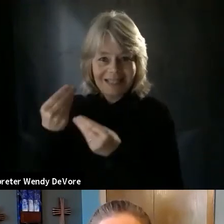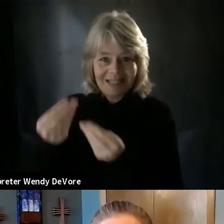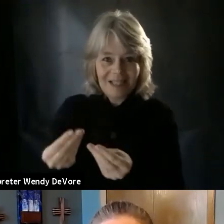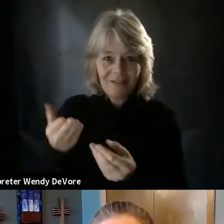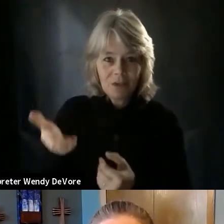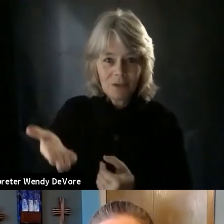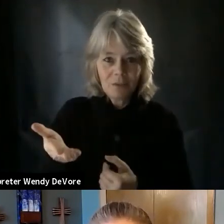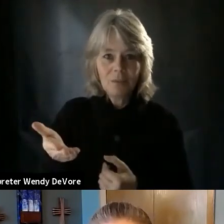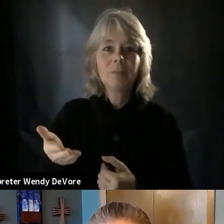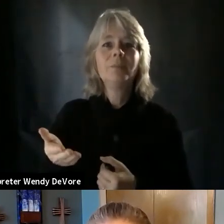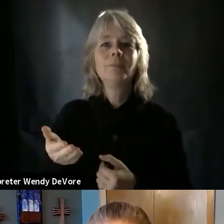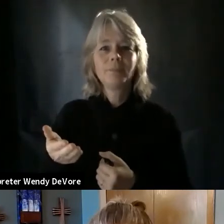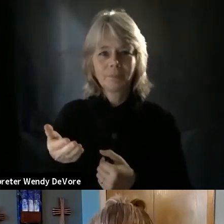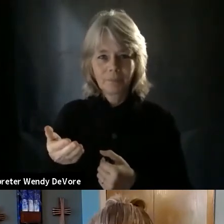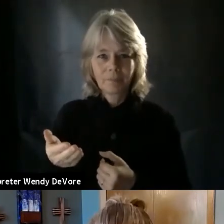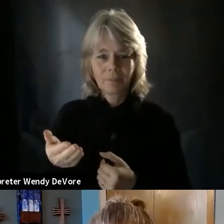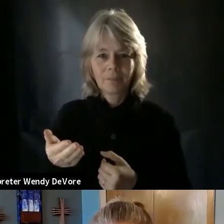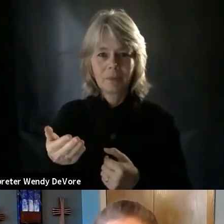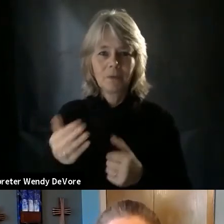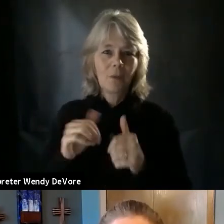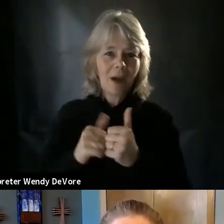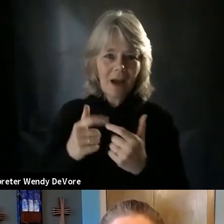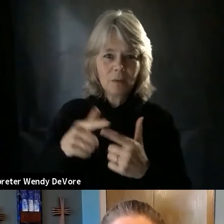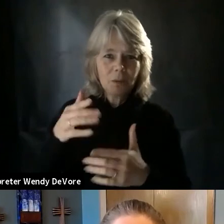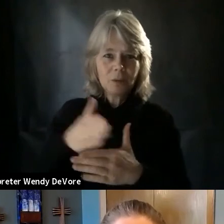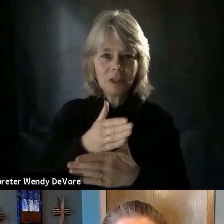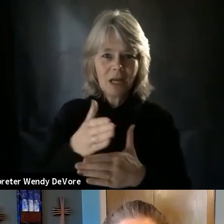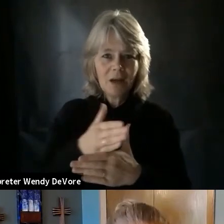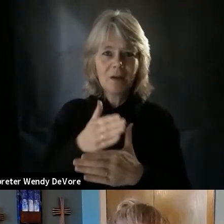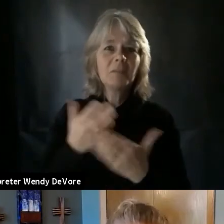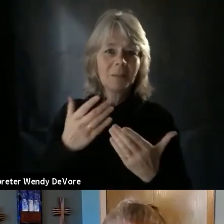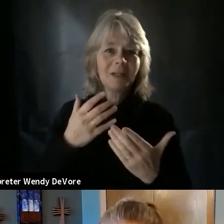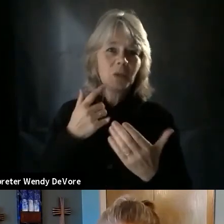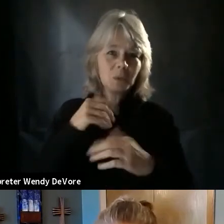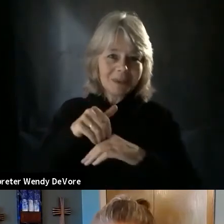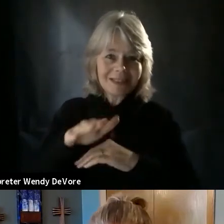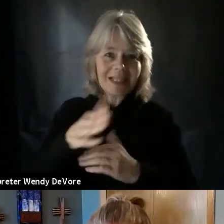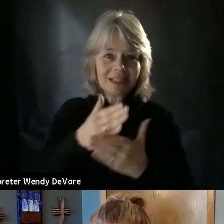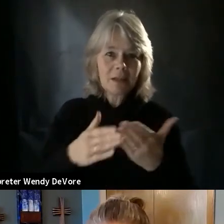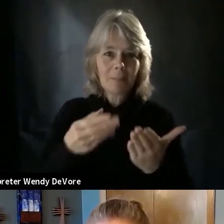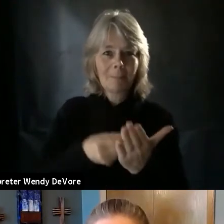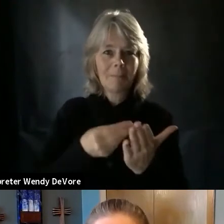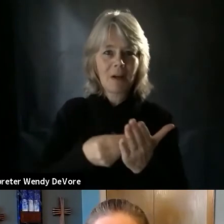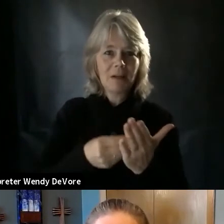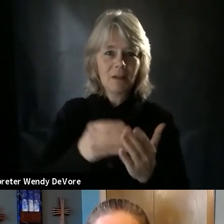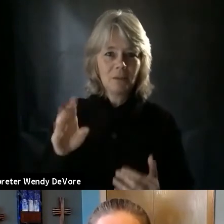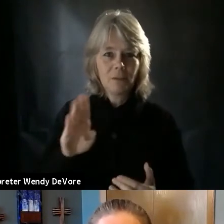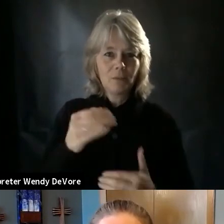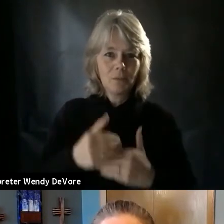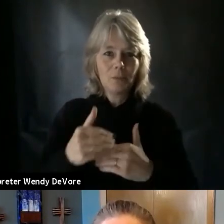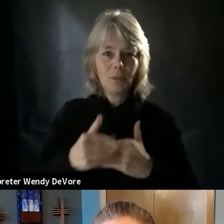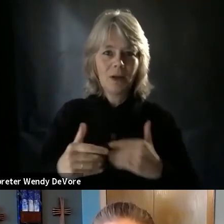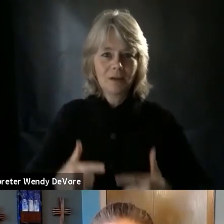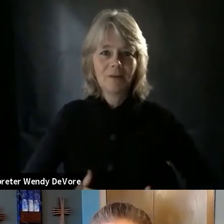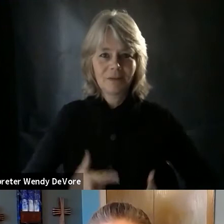we ask that some of how you share your gifts will be that you send some of your money to Bread of Life.